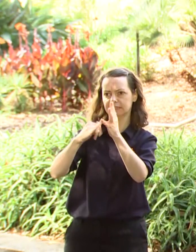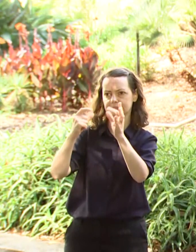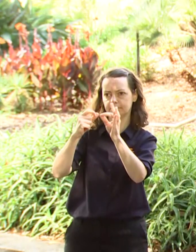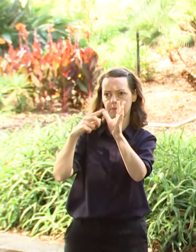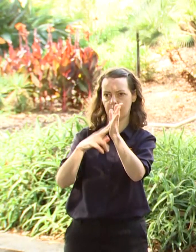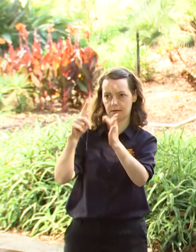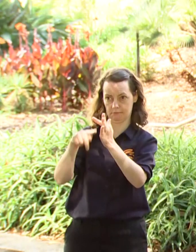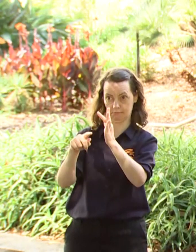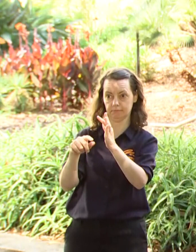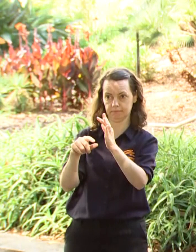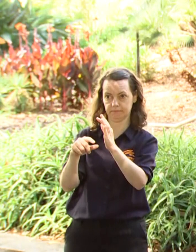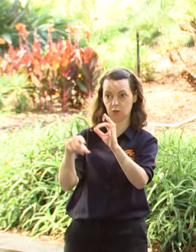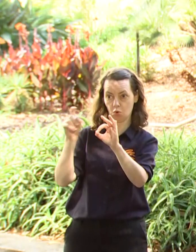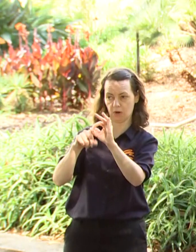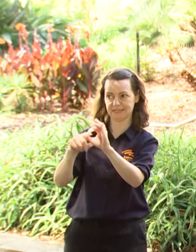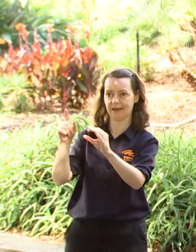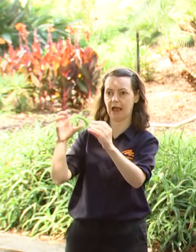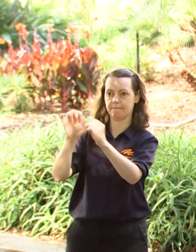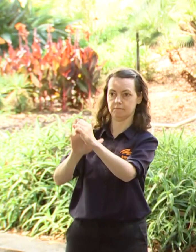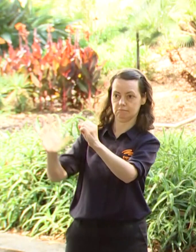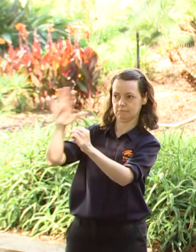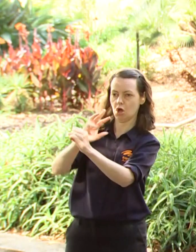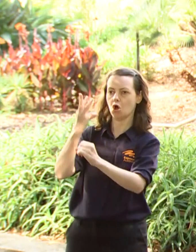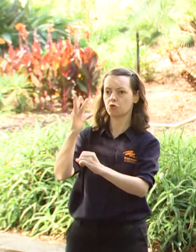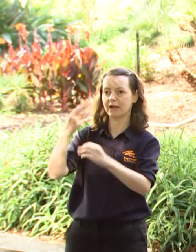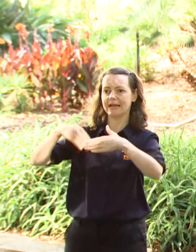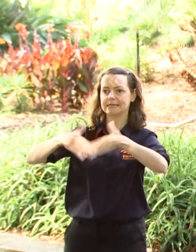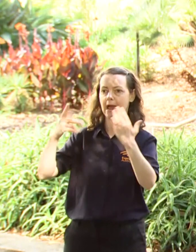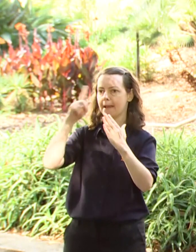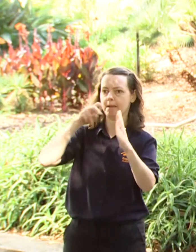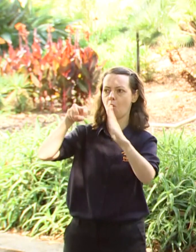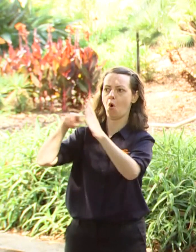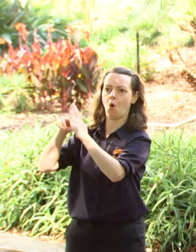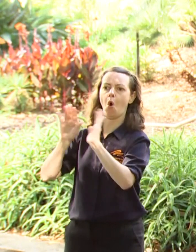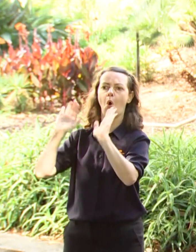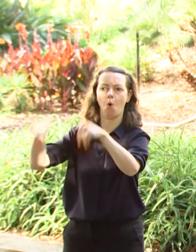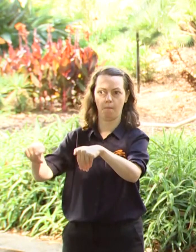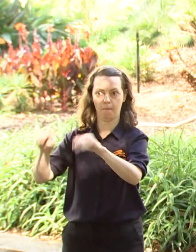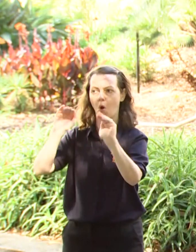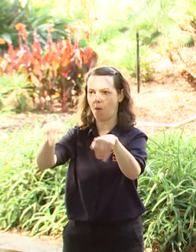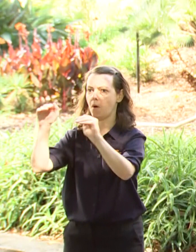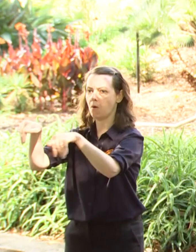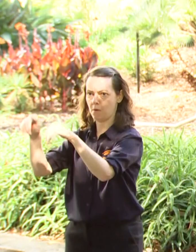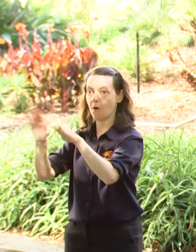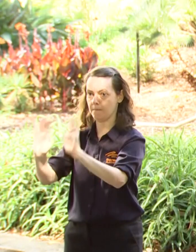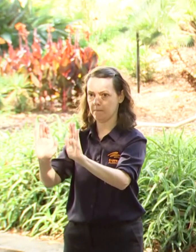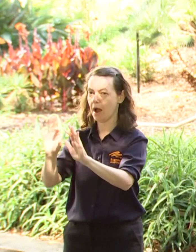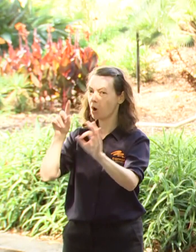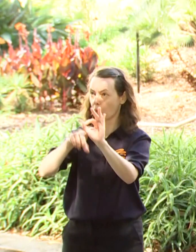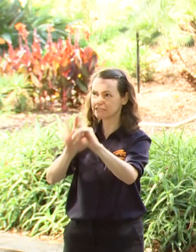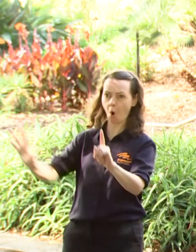a relevant issue, that the risk profile is relevant to that part of Queensland, not the whole of